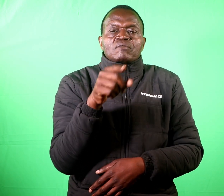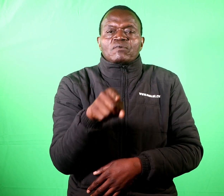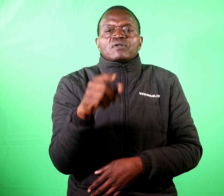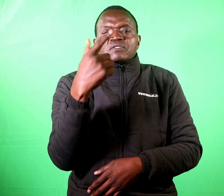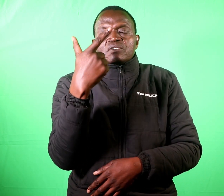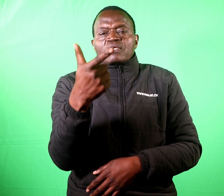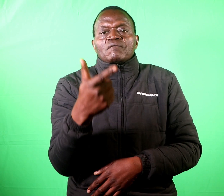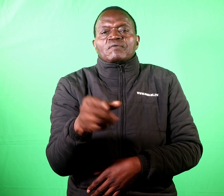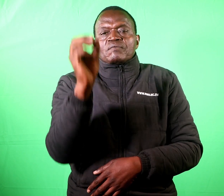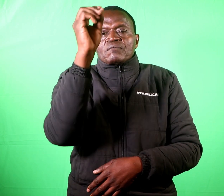7.7%.